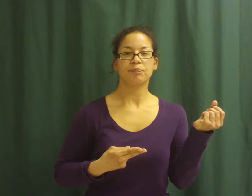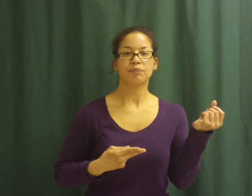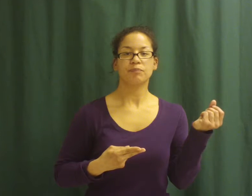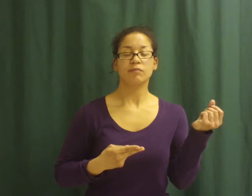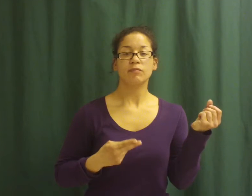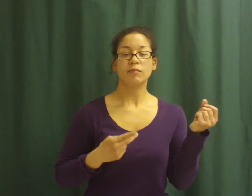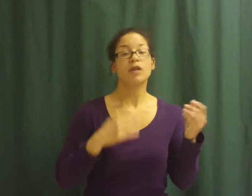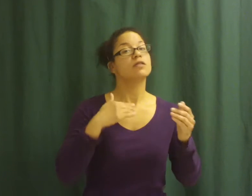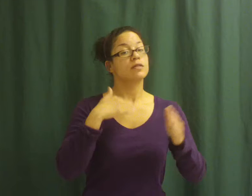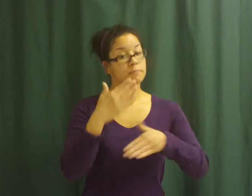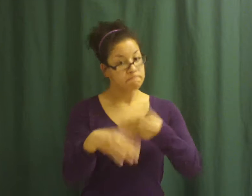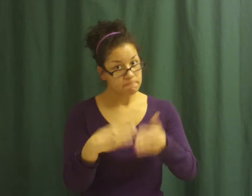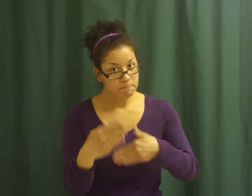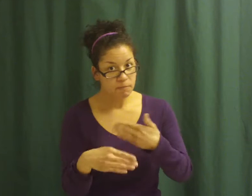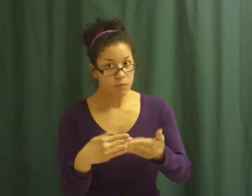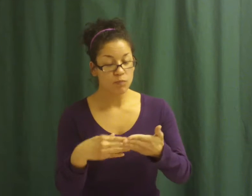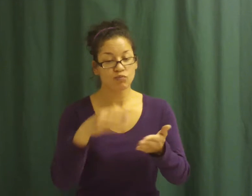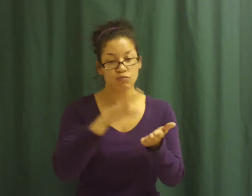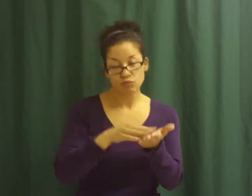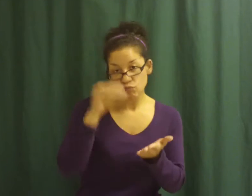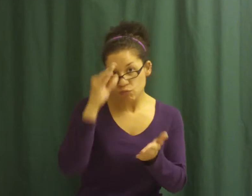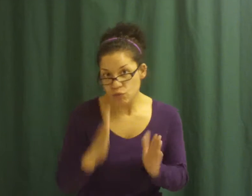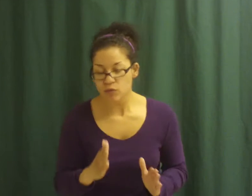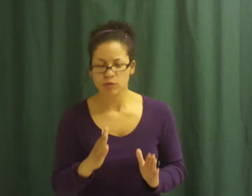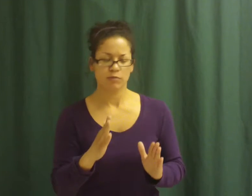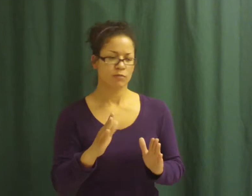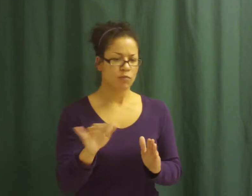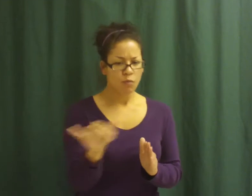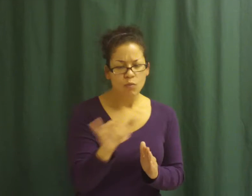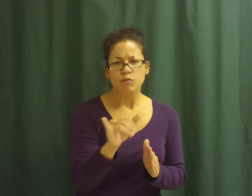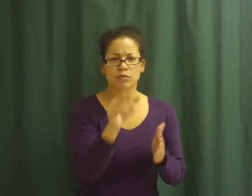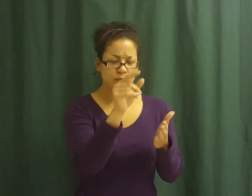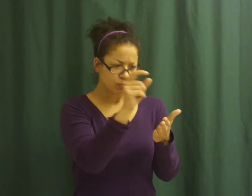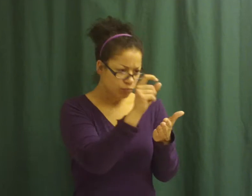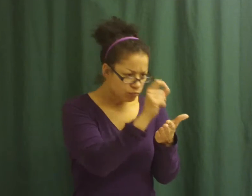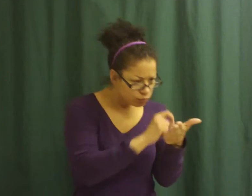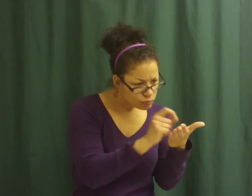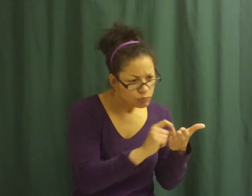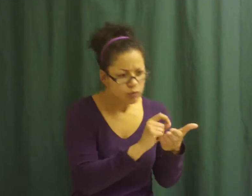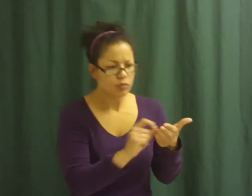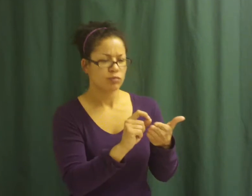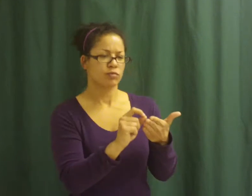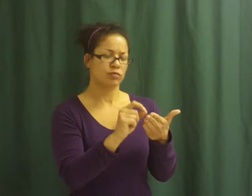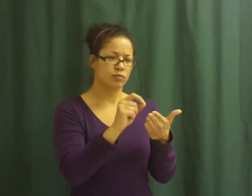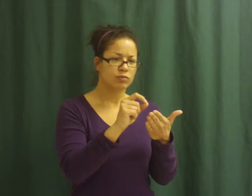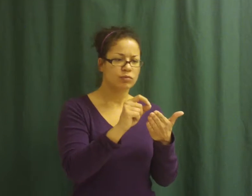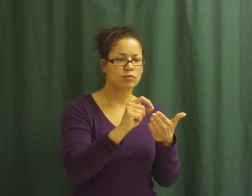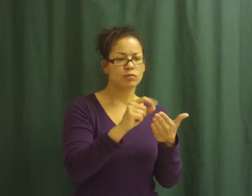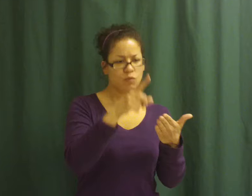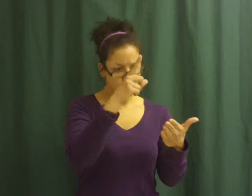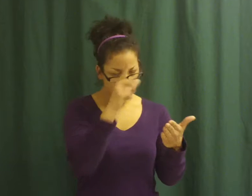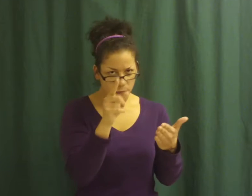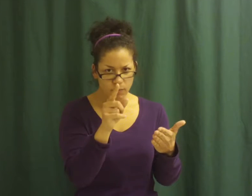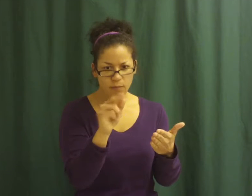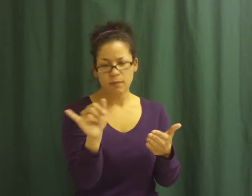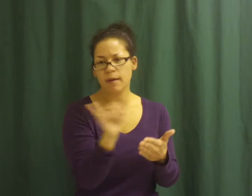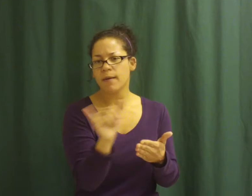subsequent scholarly writing and research has corroborated Adams' basic